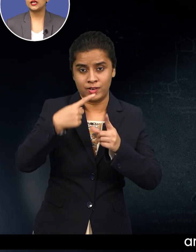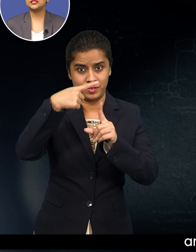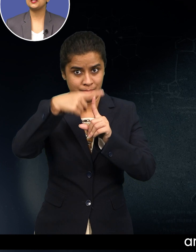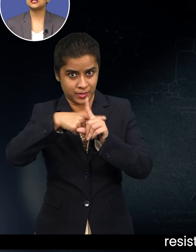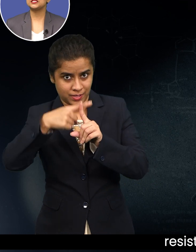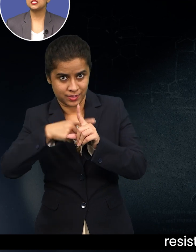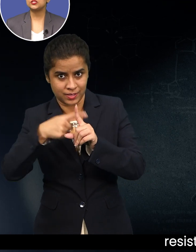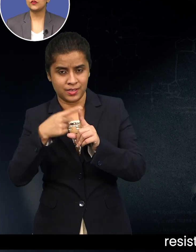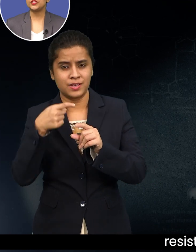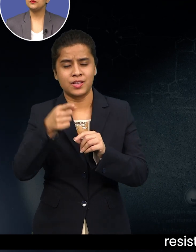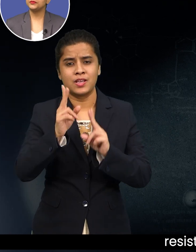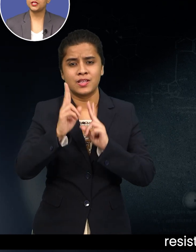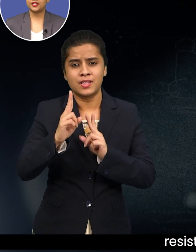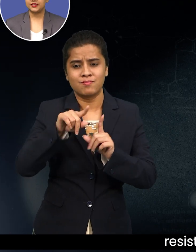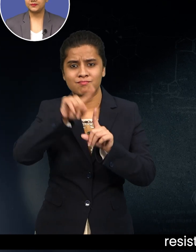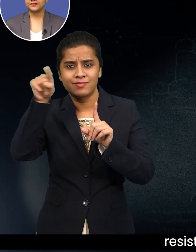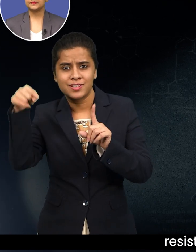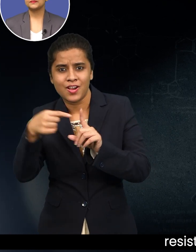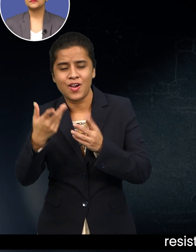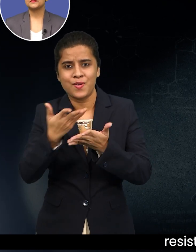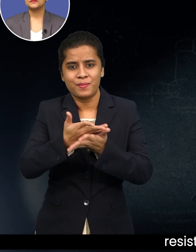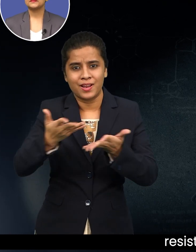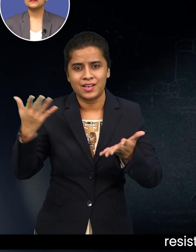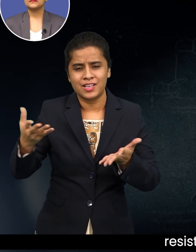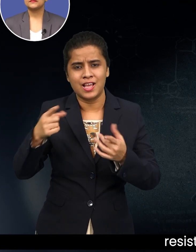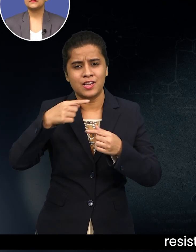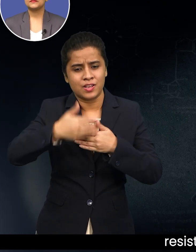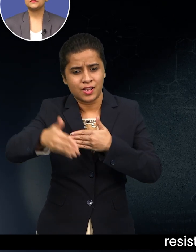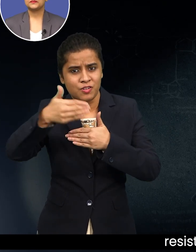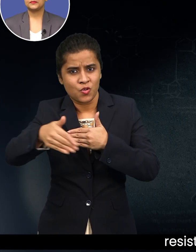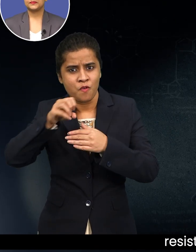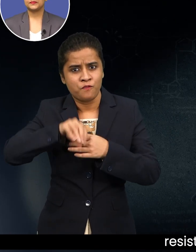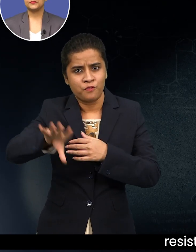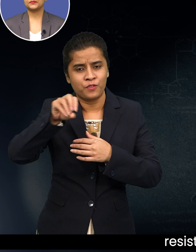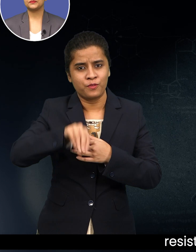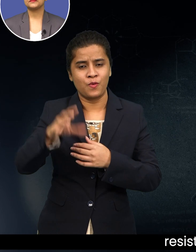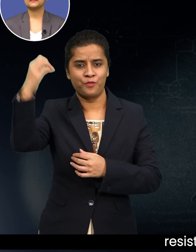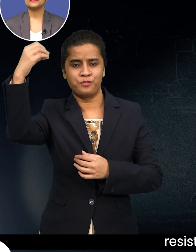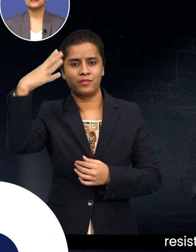known as the resistance of the material.